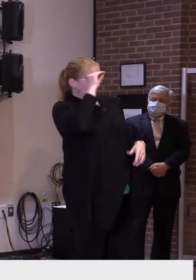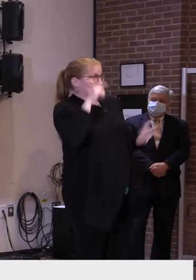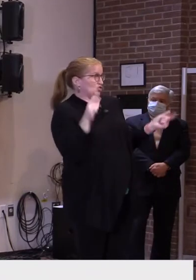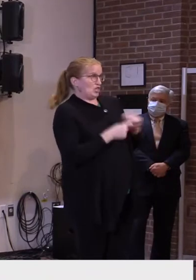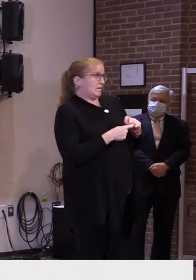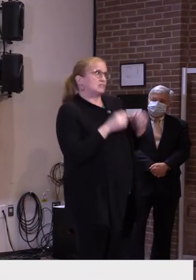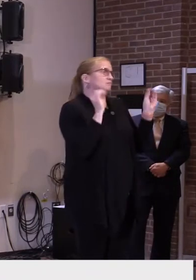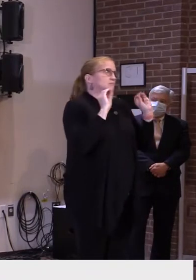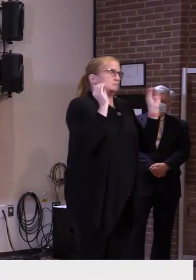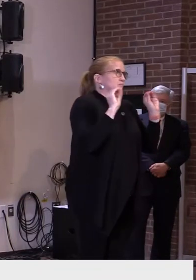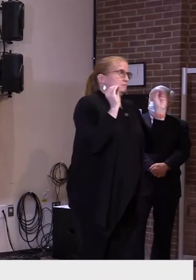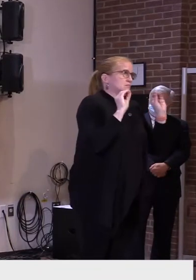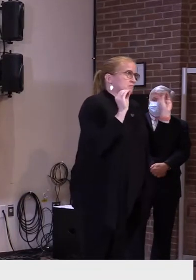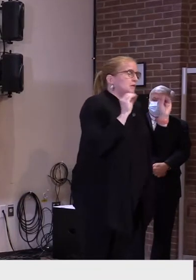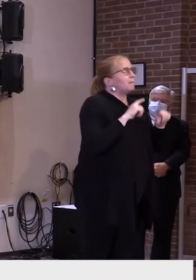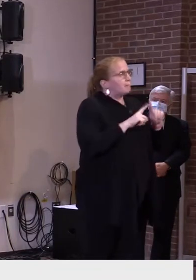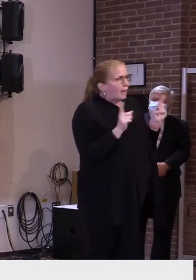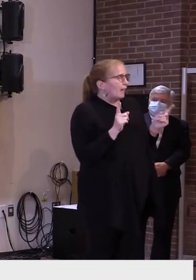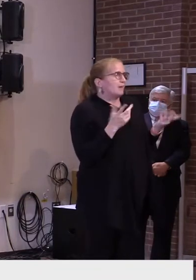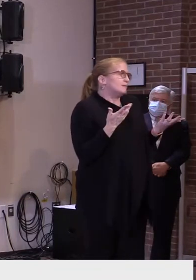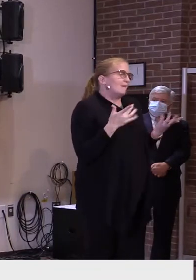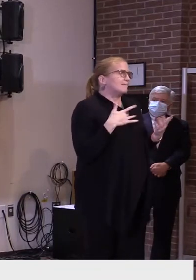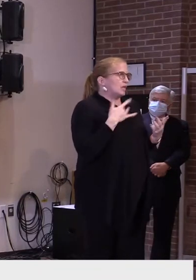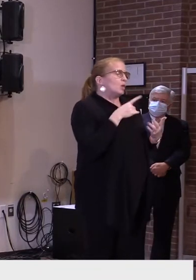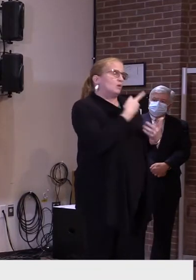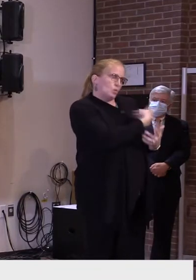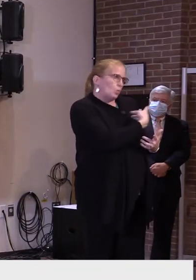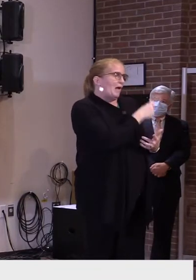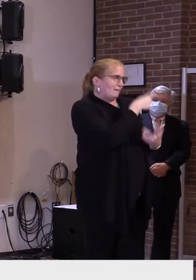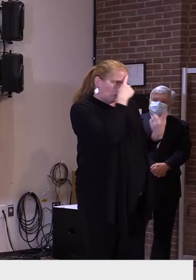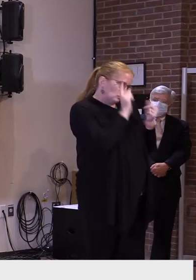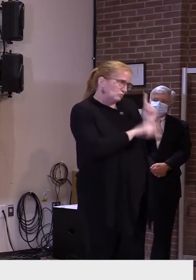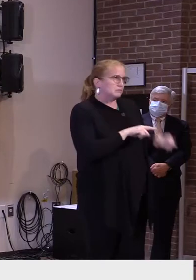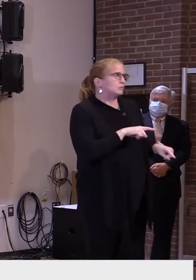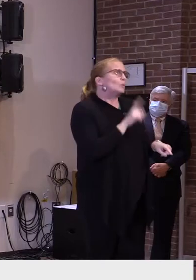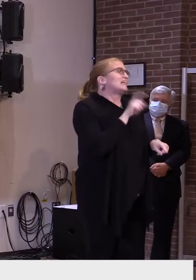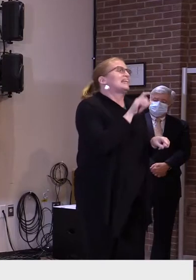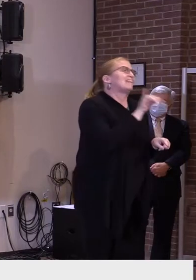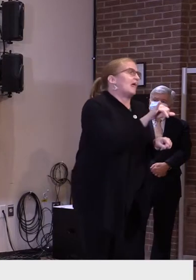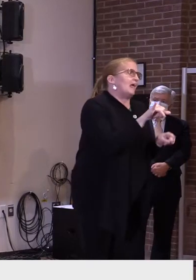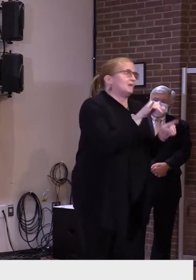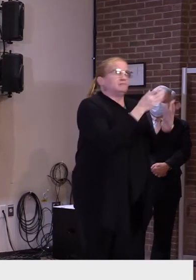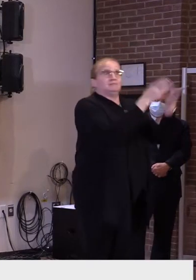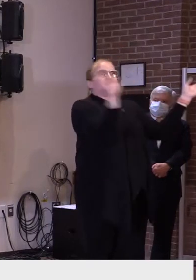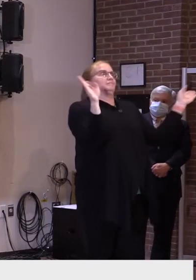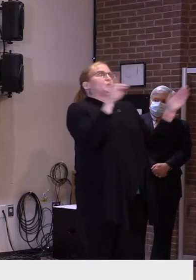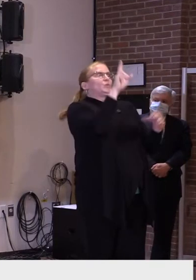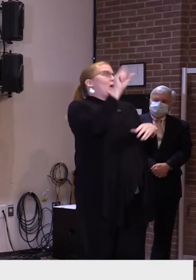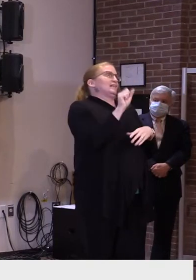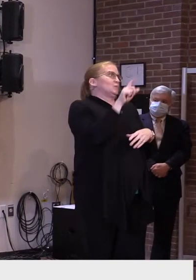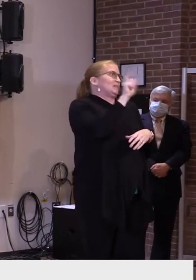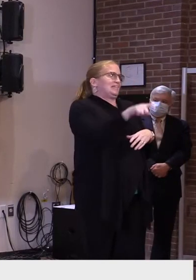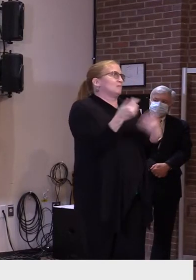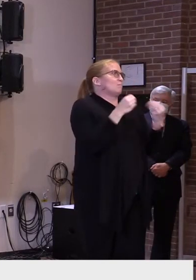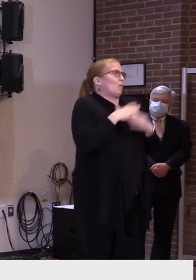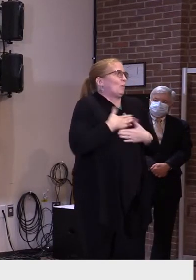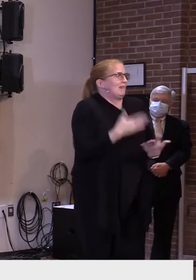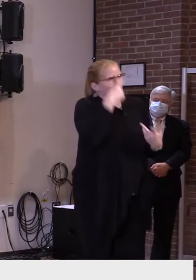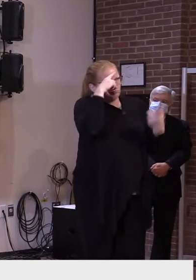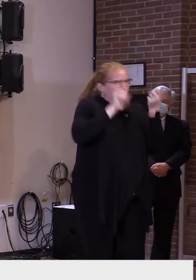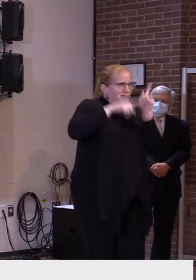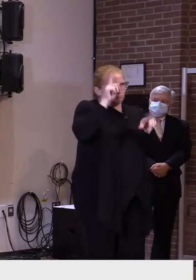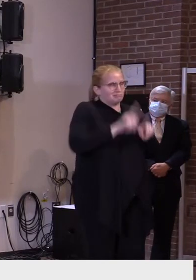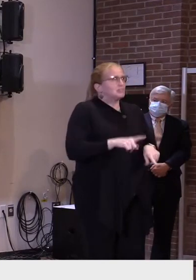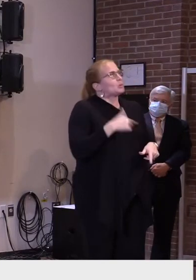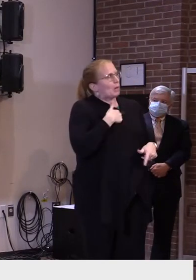but I'm just recognizing the fact that we need to compromise. I mean, we need more compromise across the country, and this is just a way of reaching out to